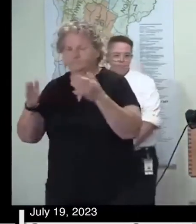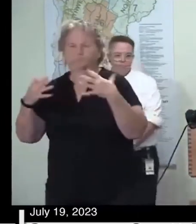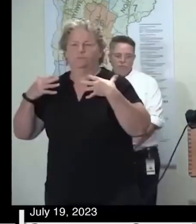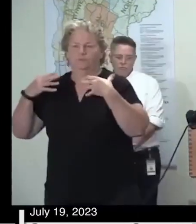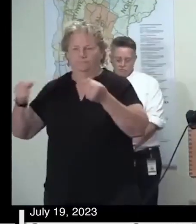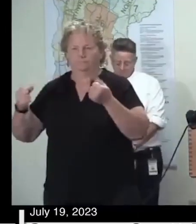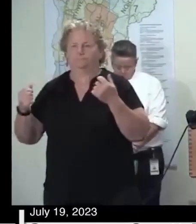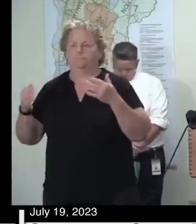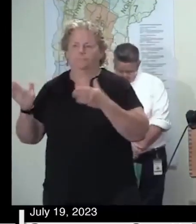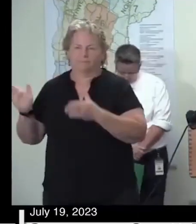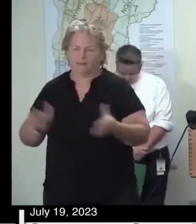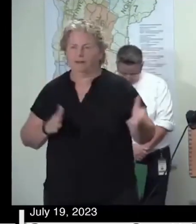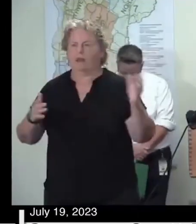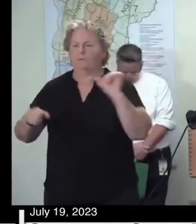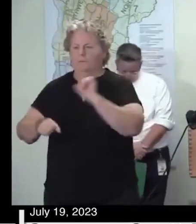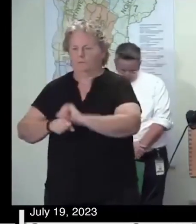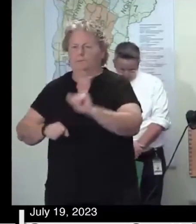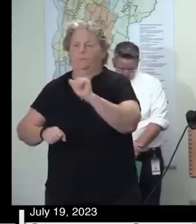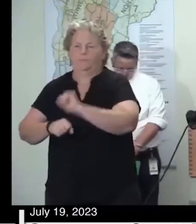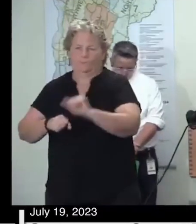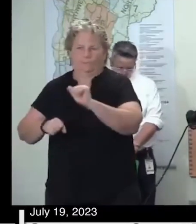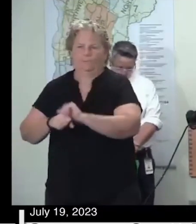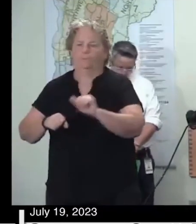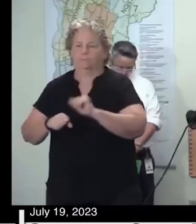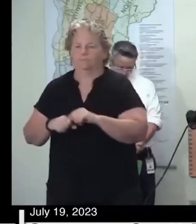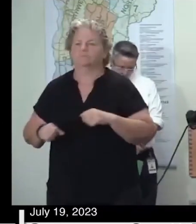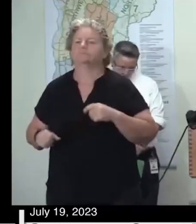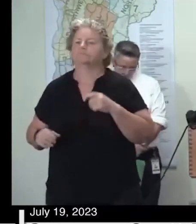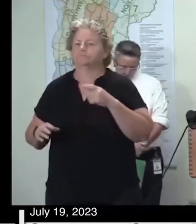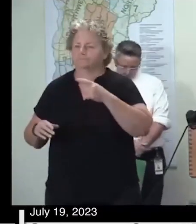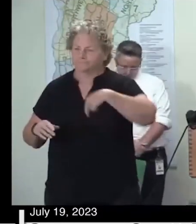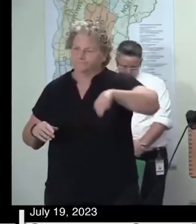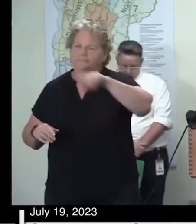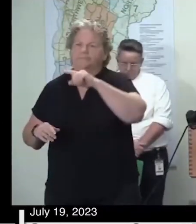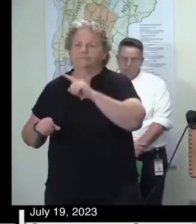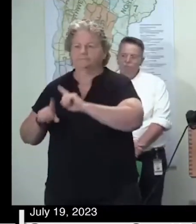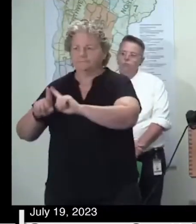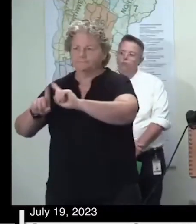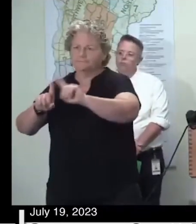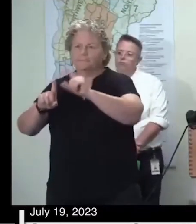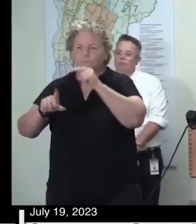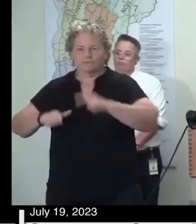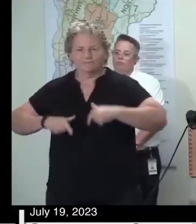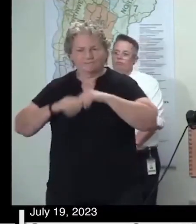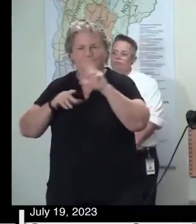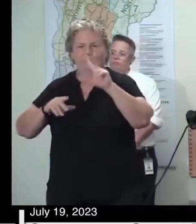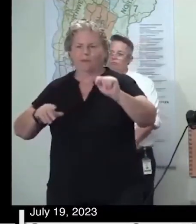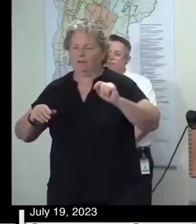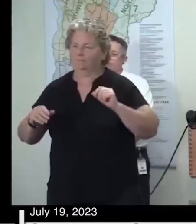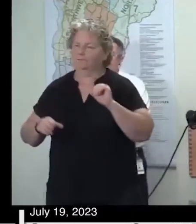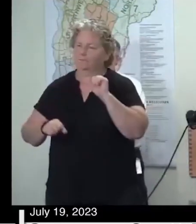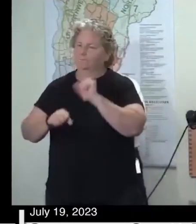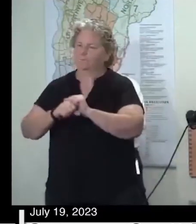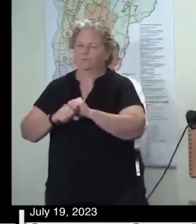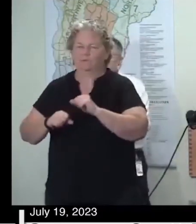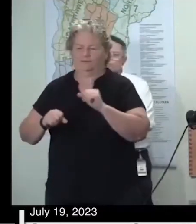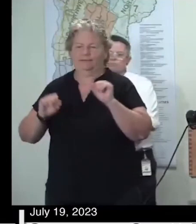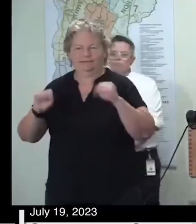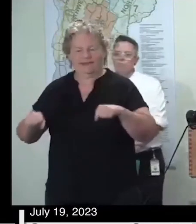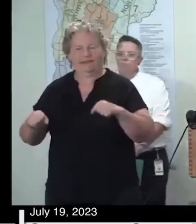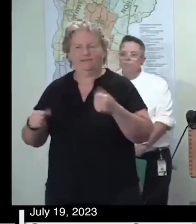and can-do attitude. There are many resources available to Vermonters as we recover. We